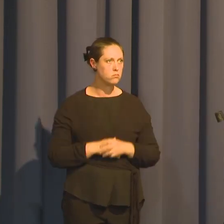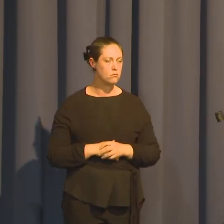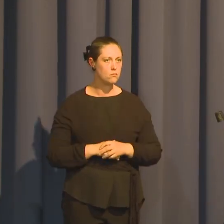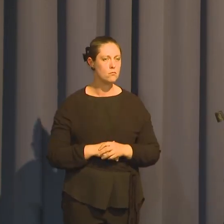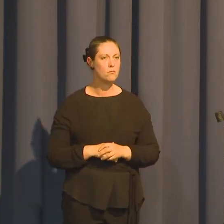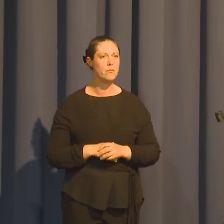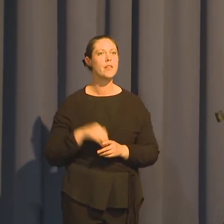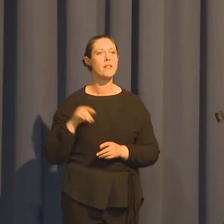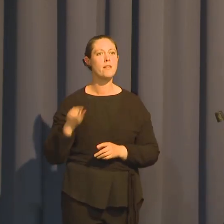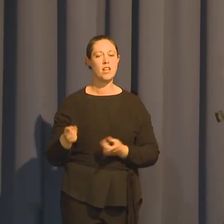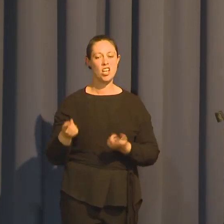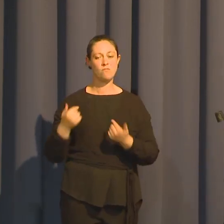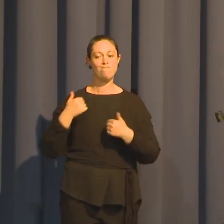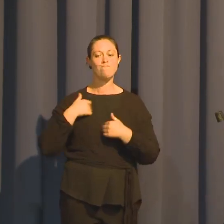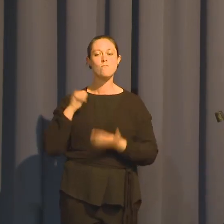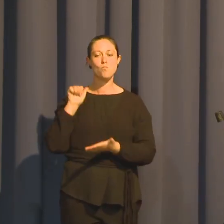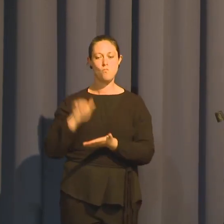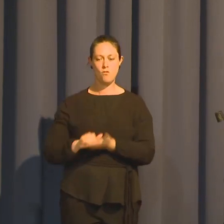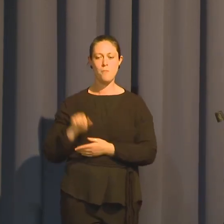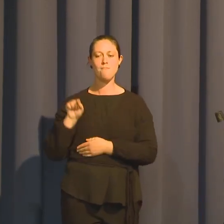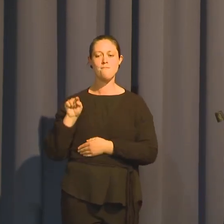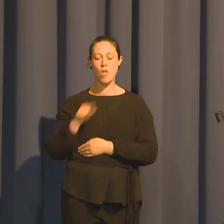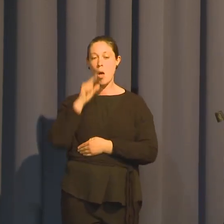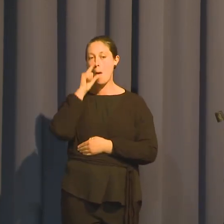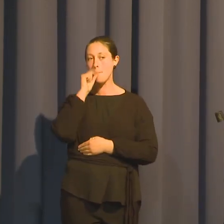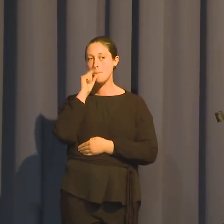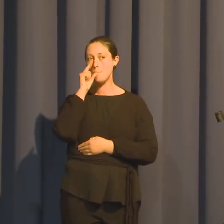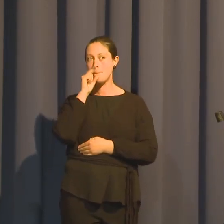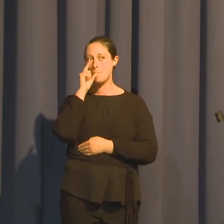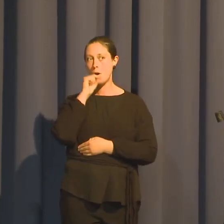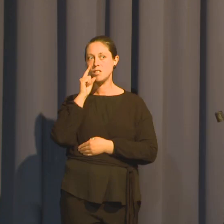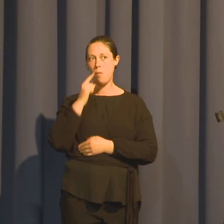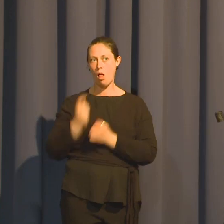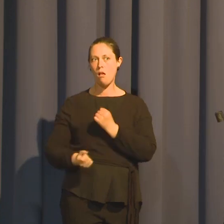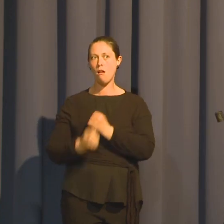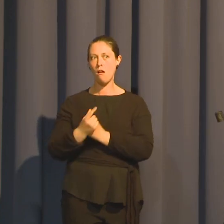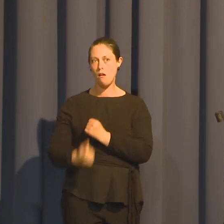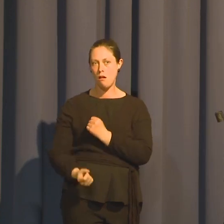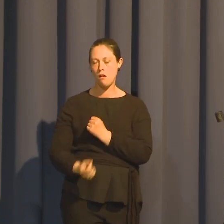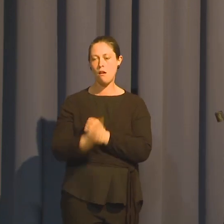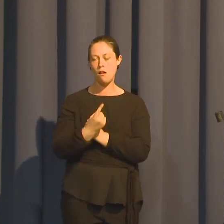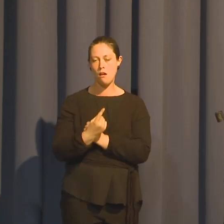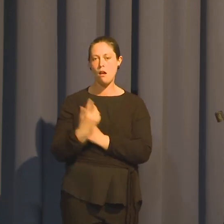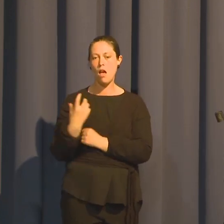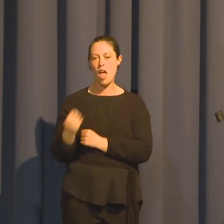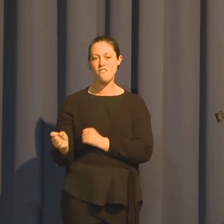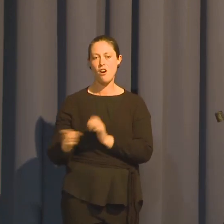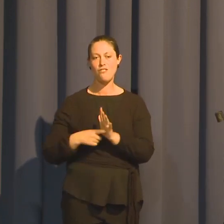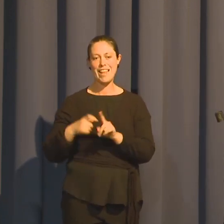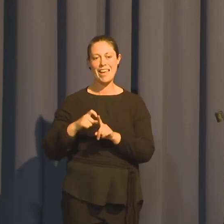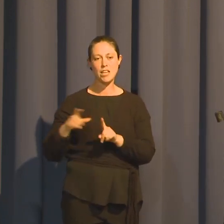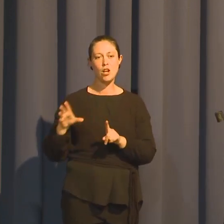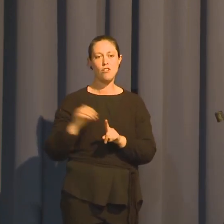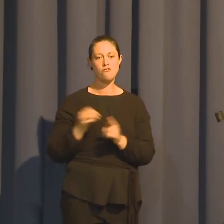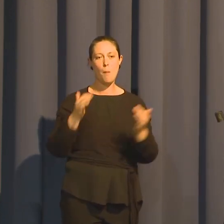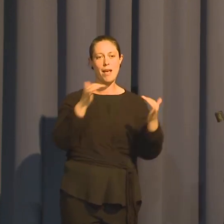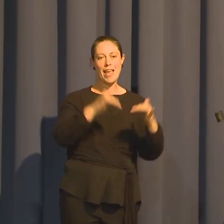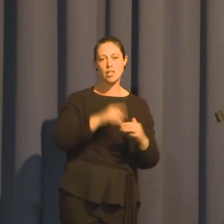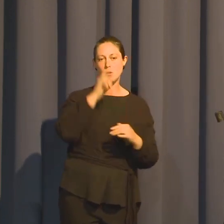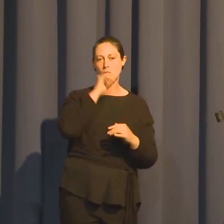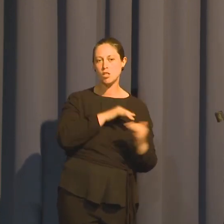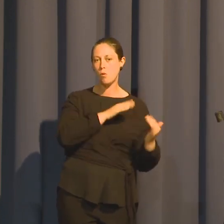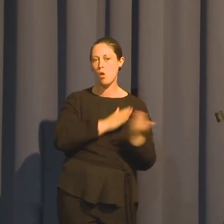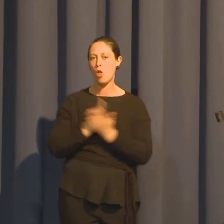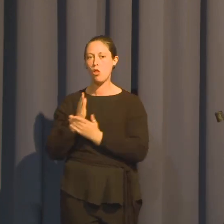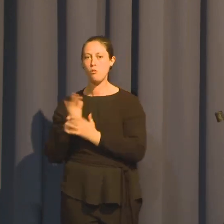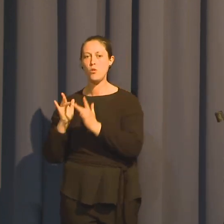as confirmation that there was a chance that we were getting these intermittent spikes potentially from the catchment and then moving through the